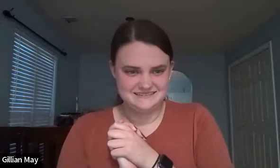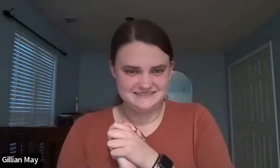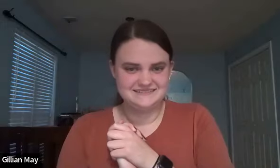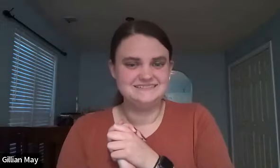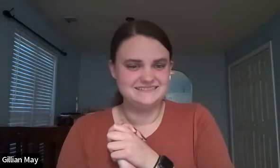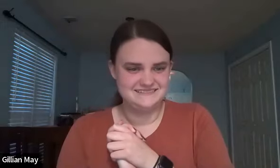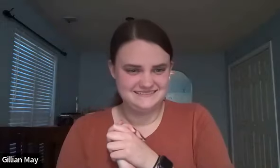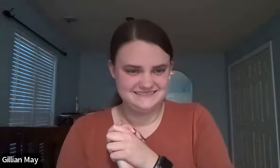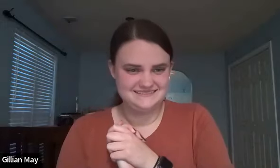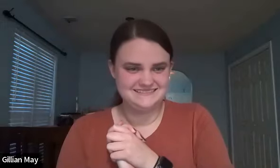Mm-hmm.